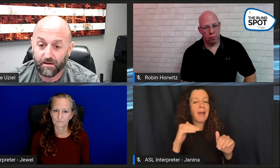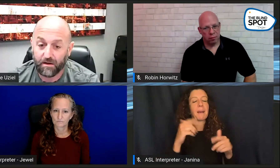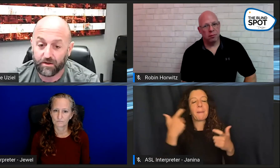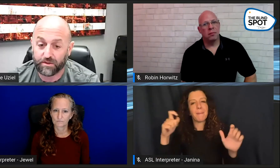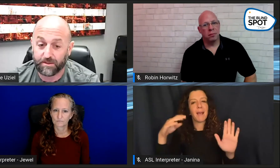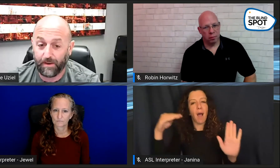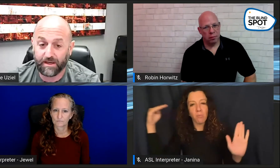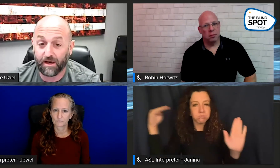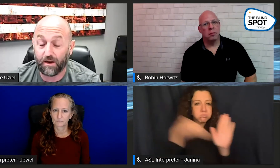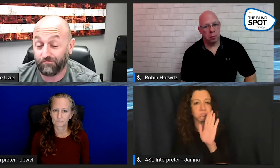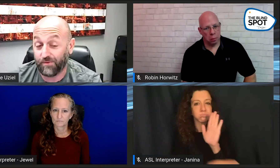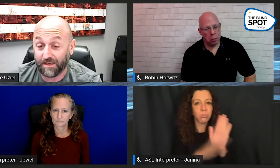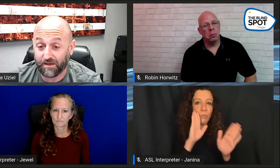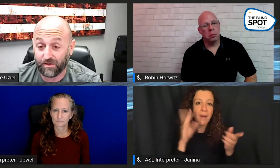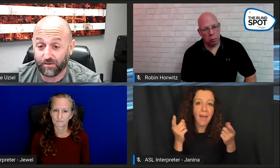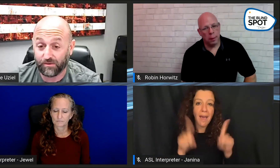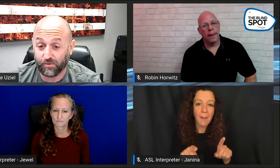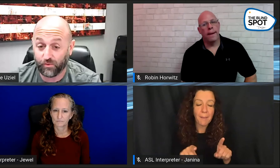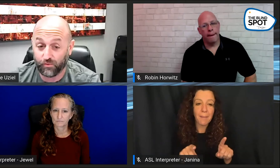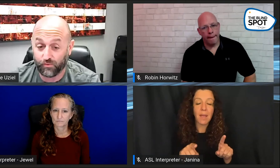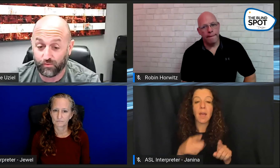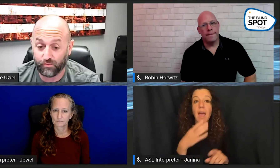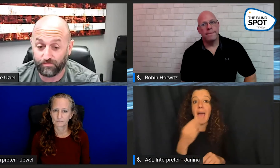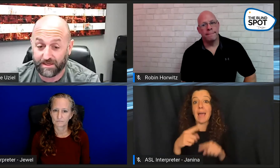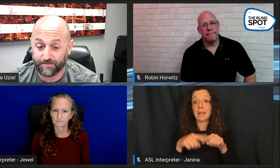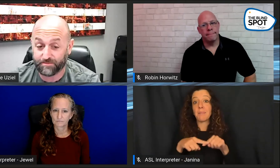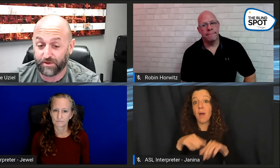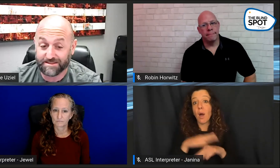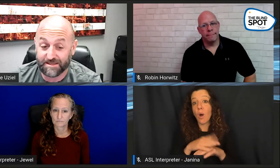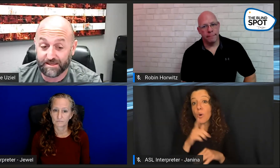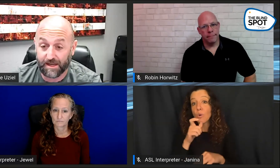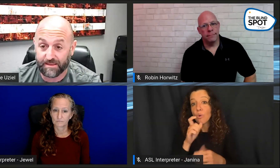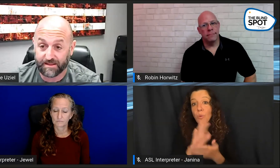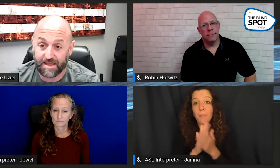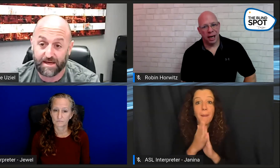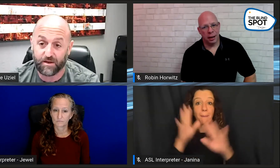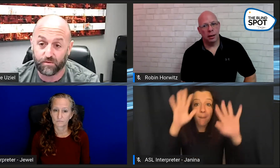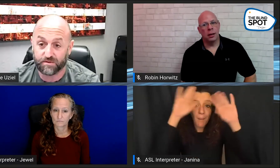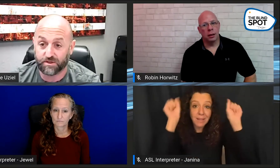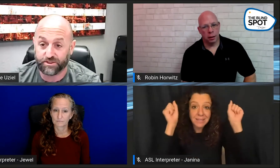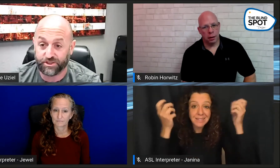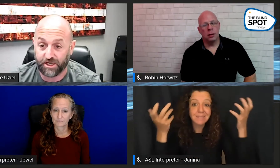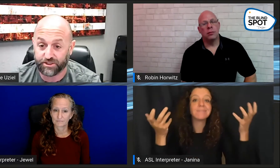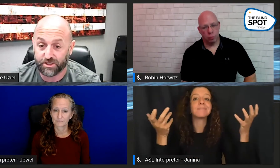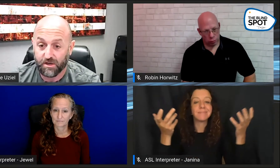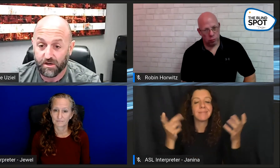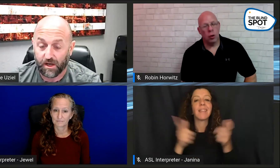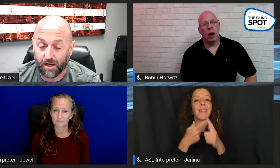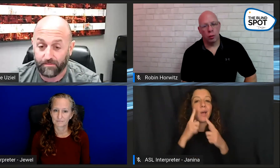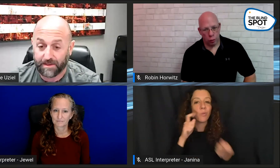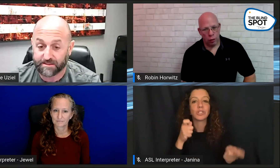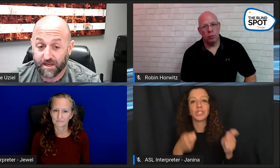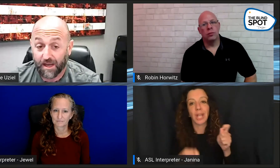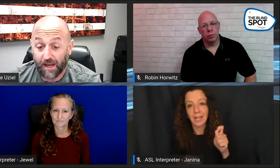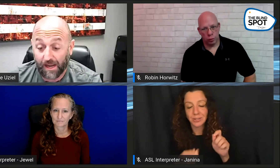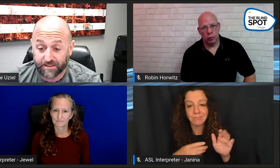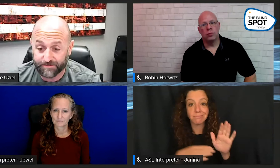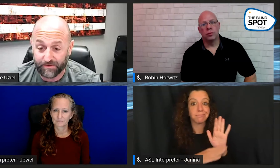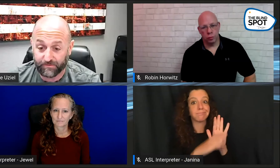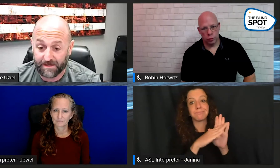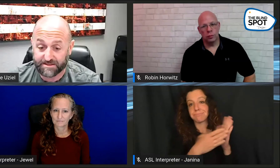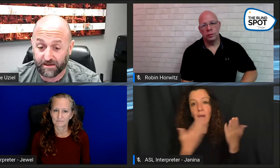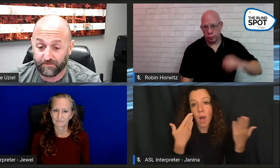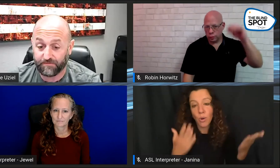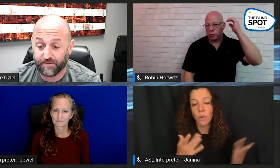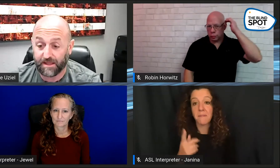then depending on really who becomes president, I think then it will start to change, because I can